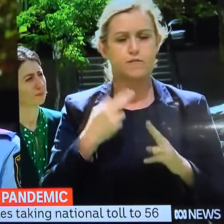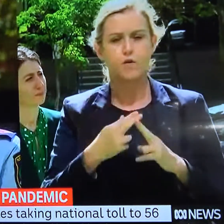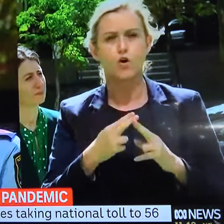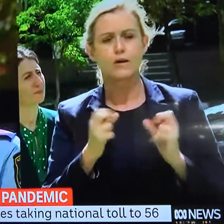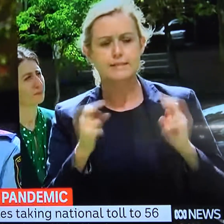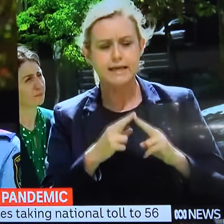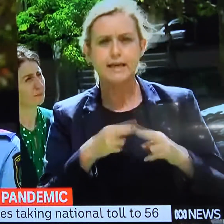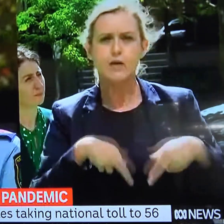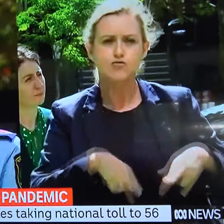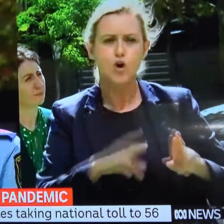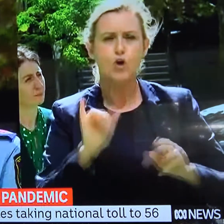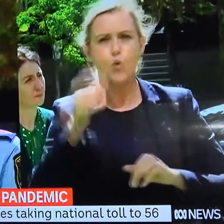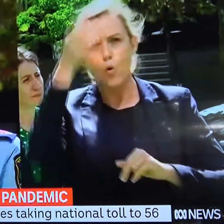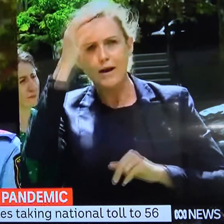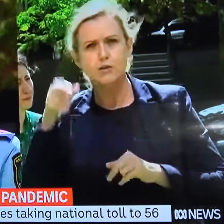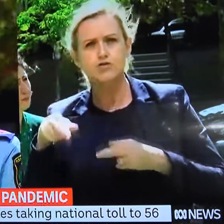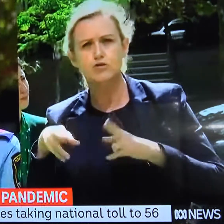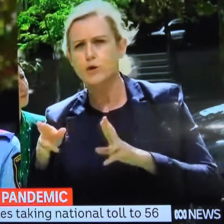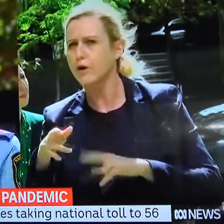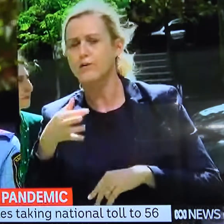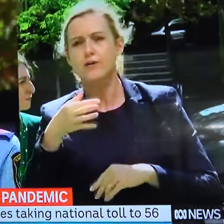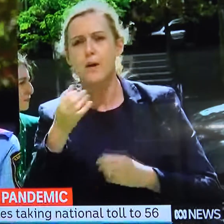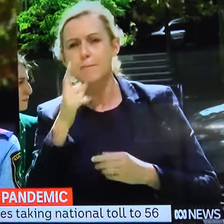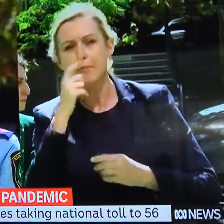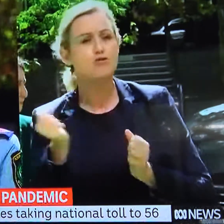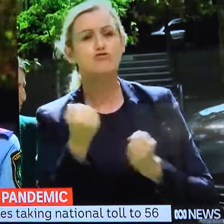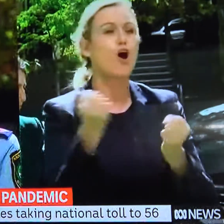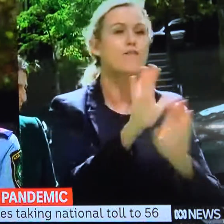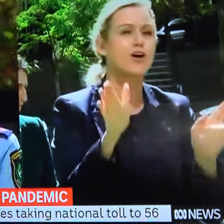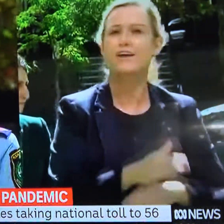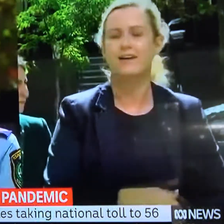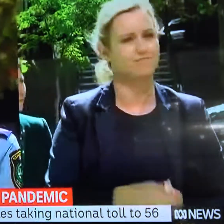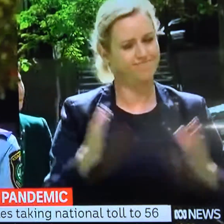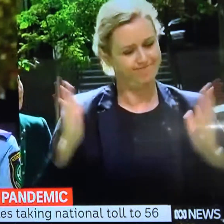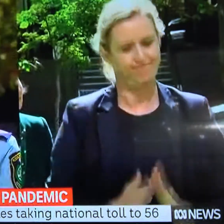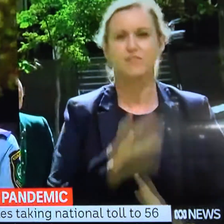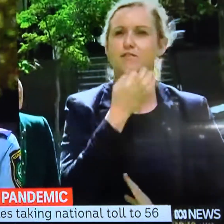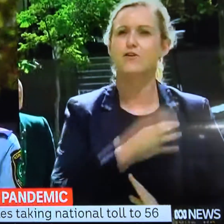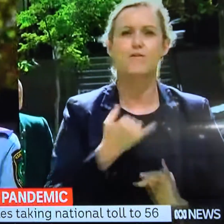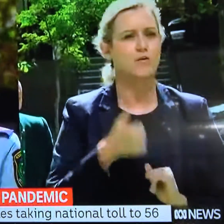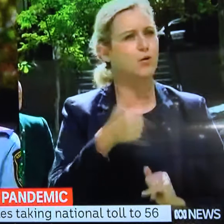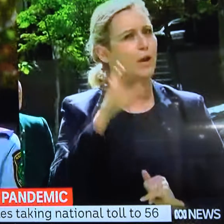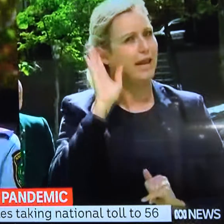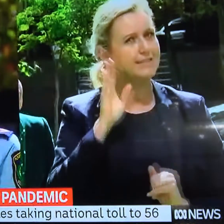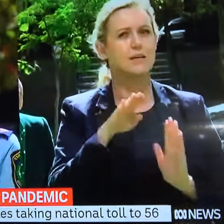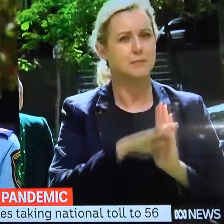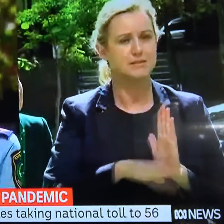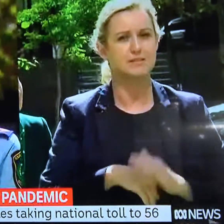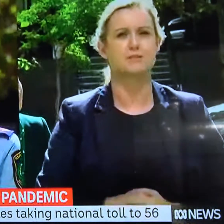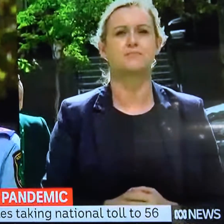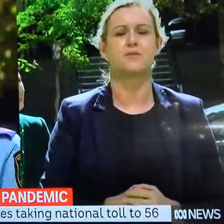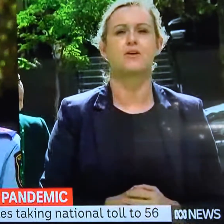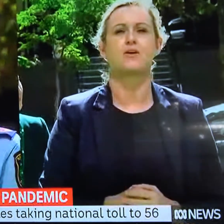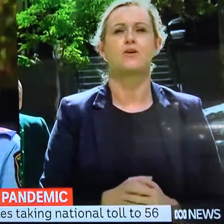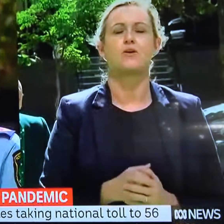metropolitan or country roads, and we're very appreciative that people are listening to the messages and staying home. Operation Tortoise is